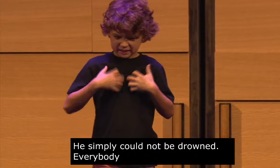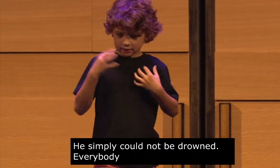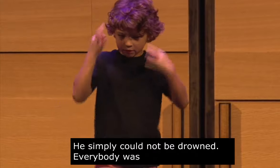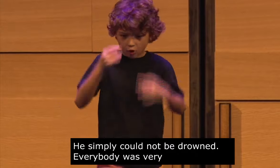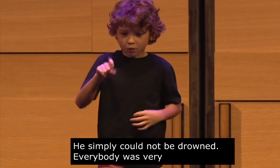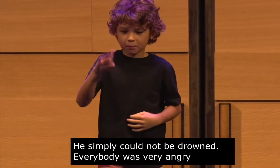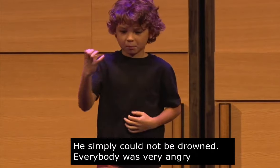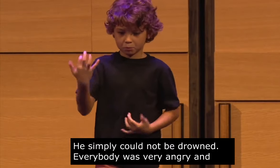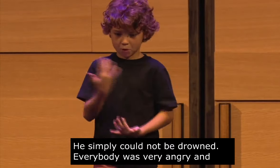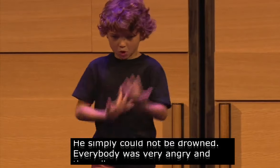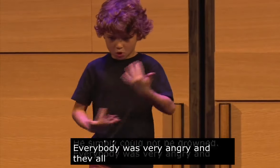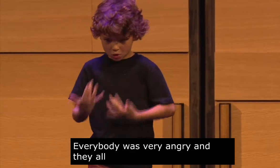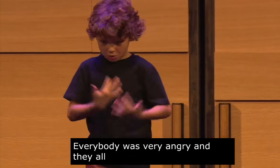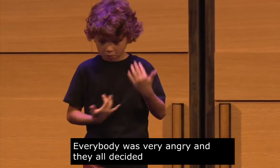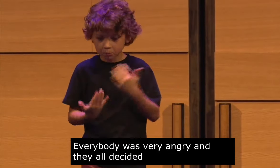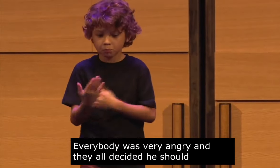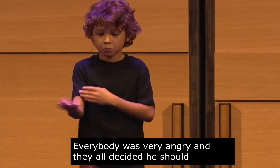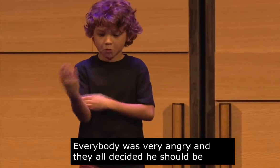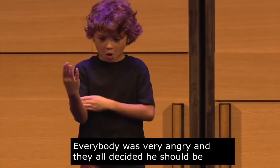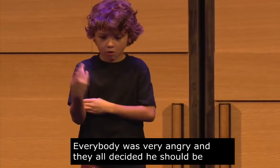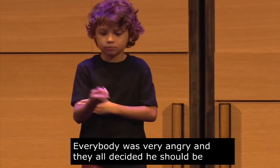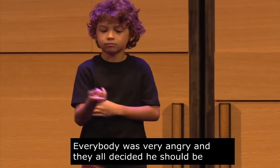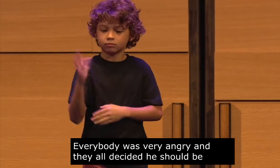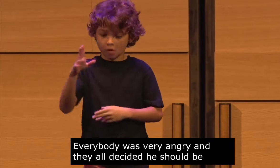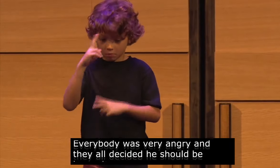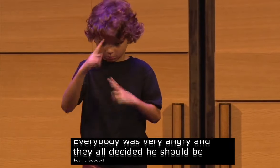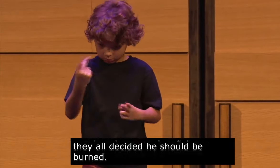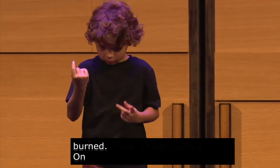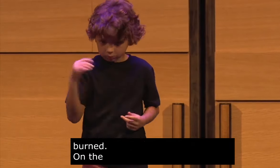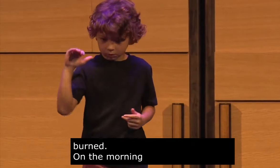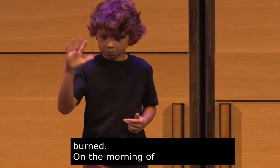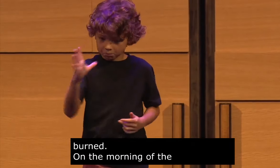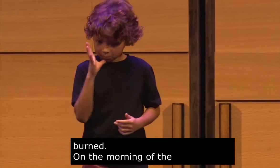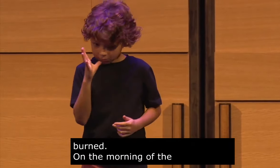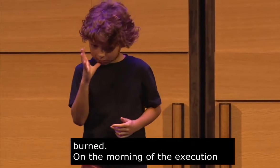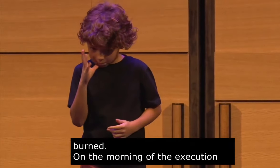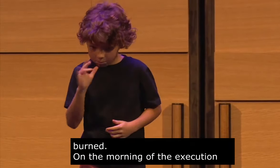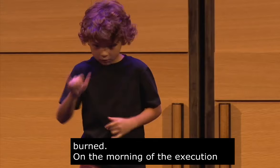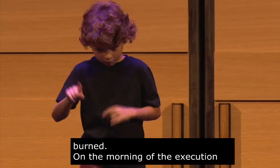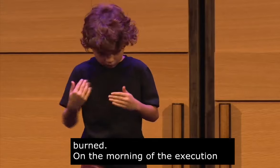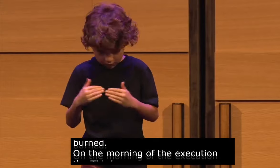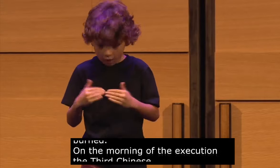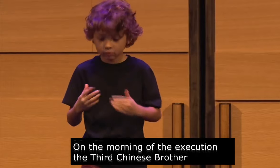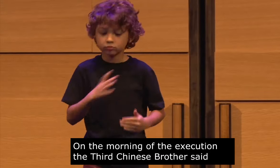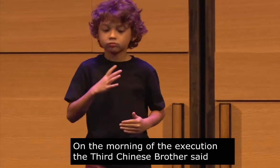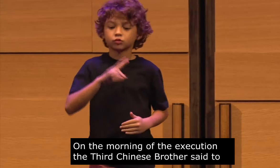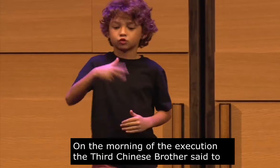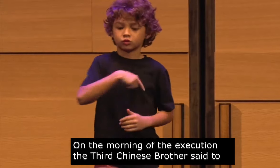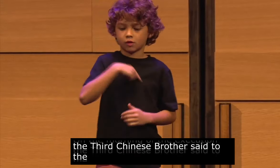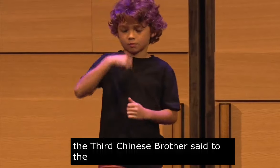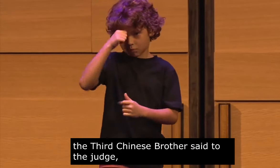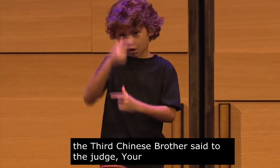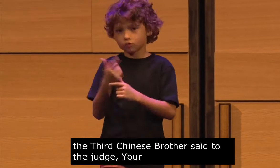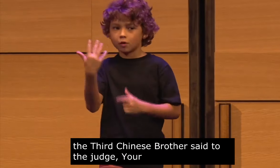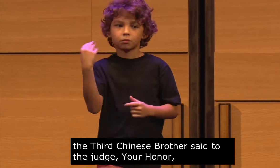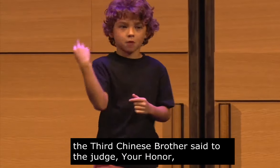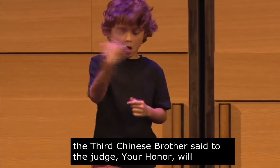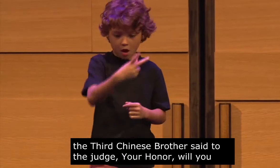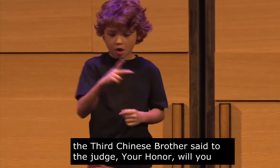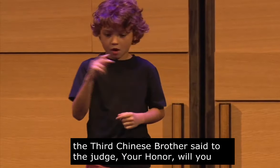Everybody was very angry, and they all decided he should be burned. On the morning of the execution, the third Chinese brother said to the judge, "Your Honor, will you allow me to go